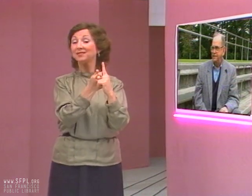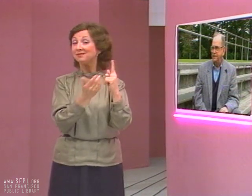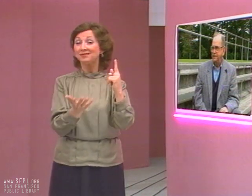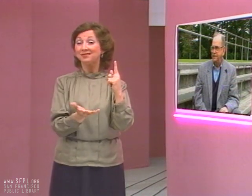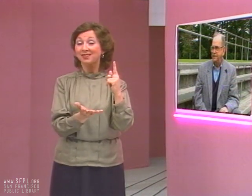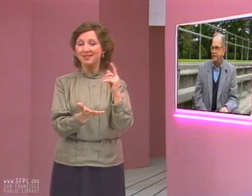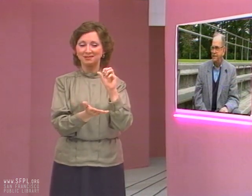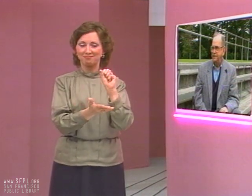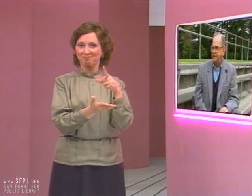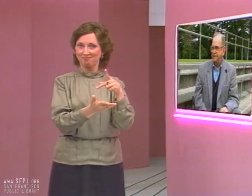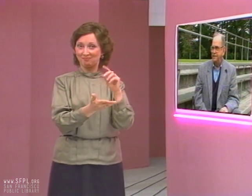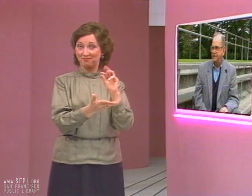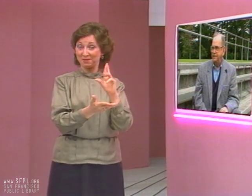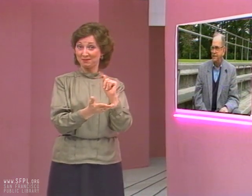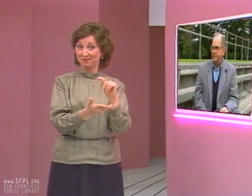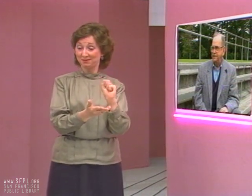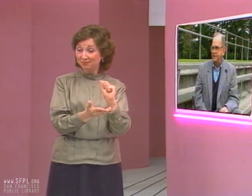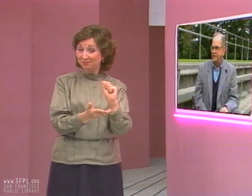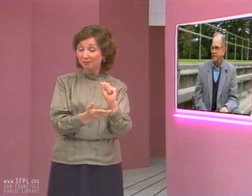his main interest is sports.